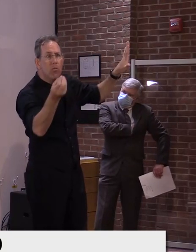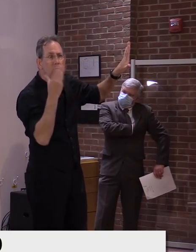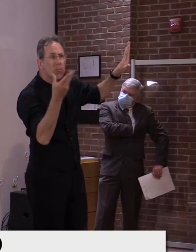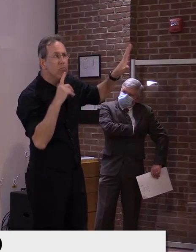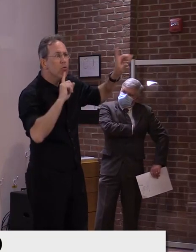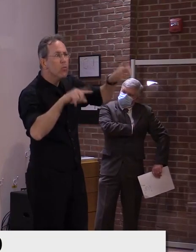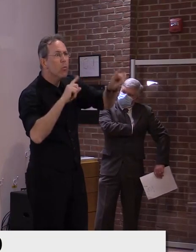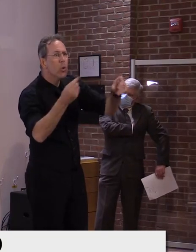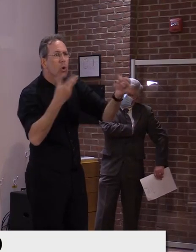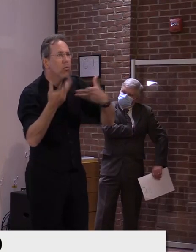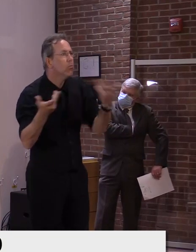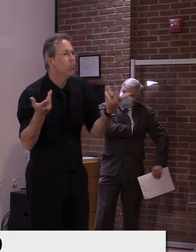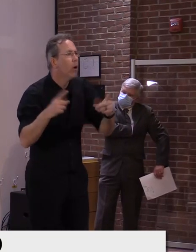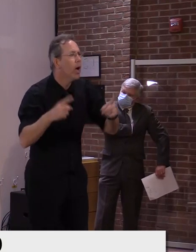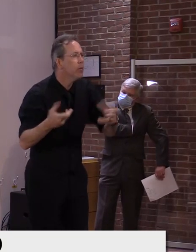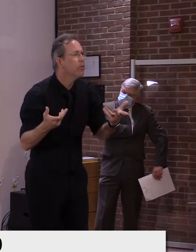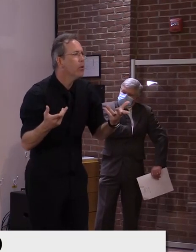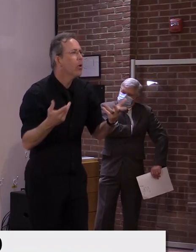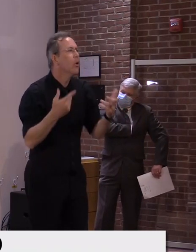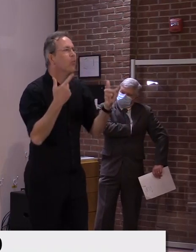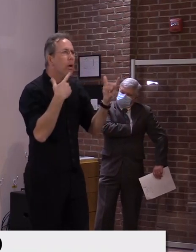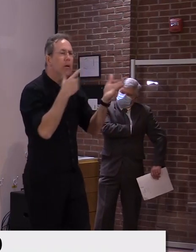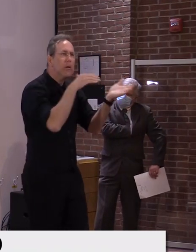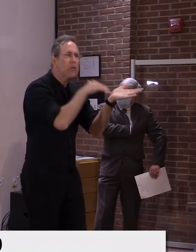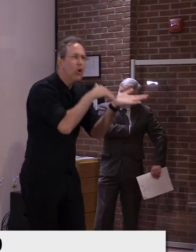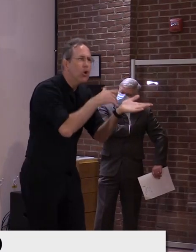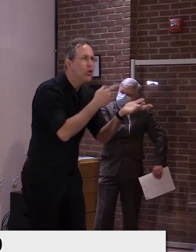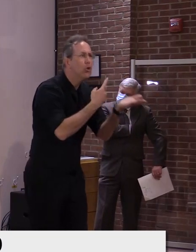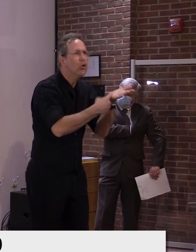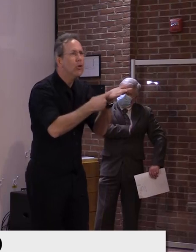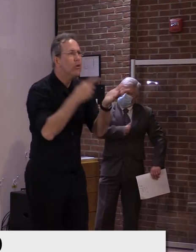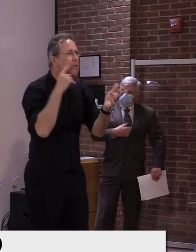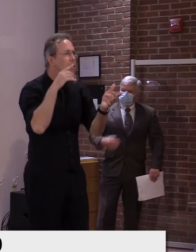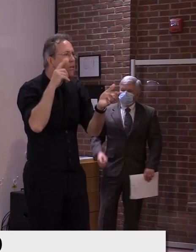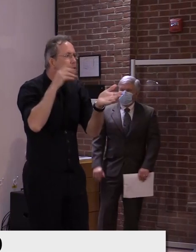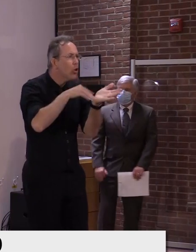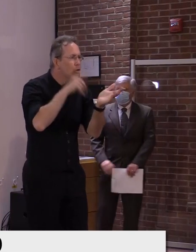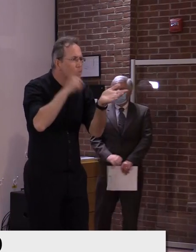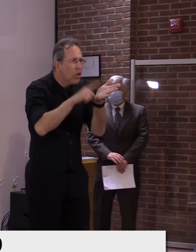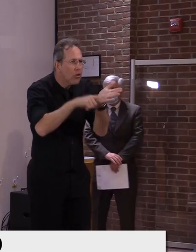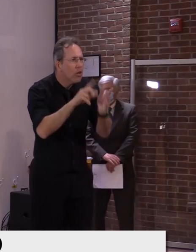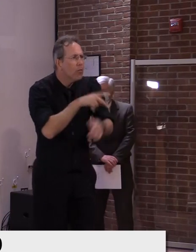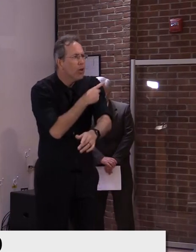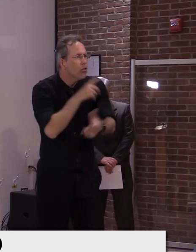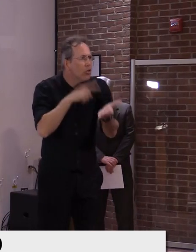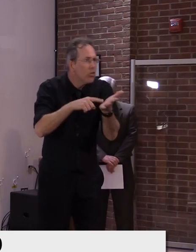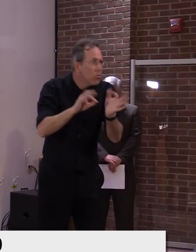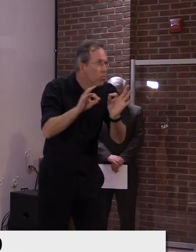that was accurate and that there weren't more cases out there. So that's something they're going to be looking into as well.